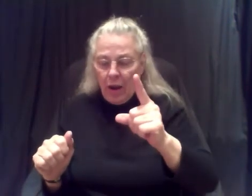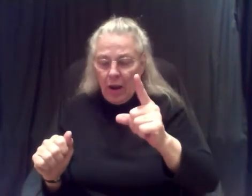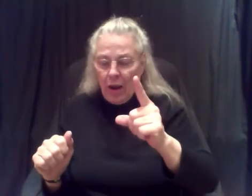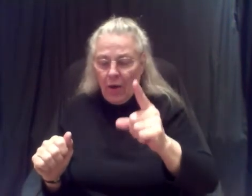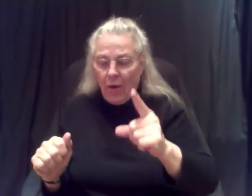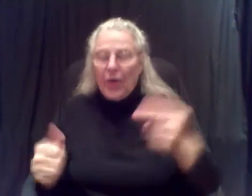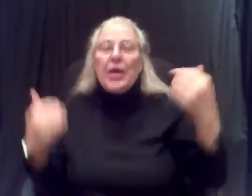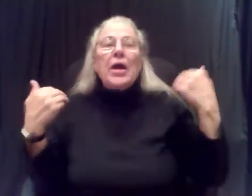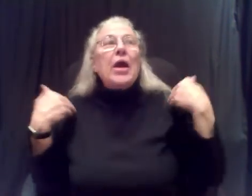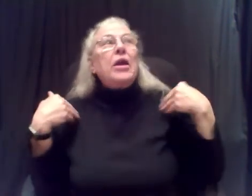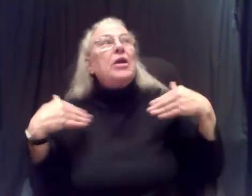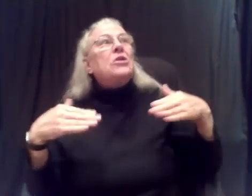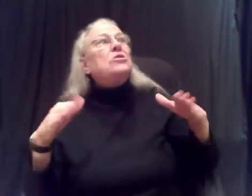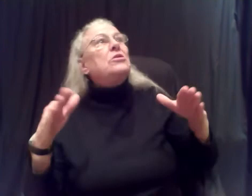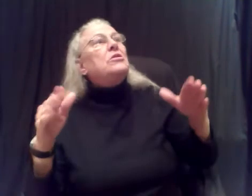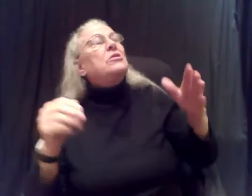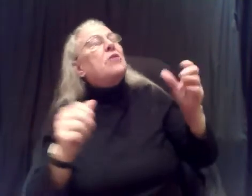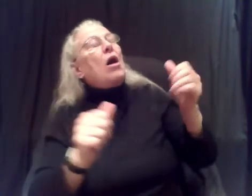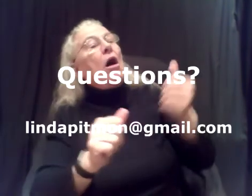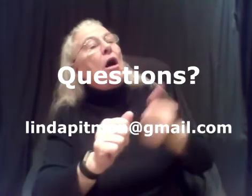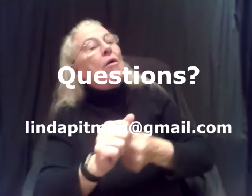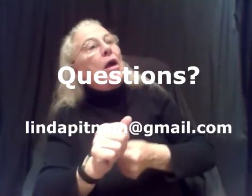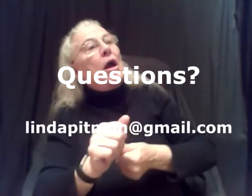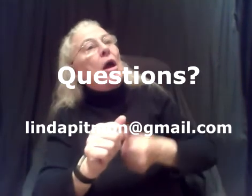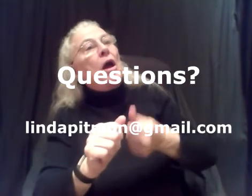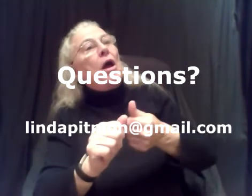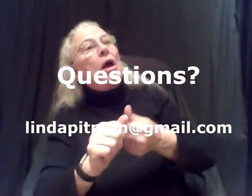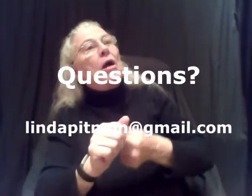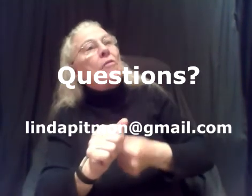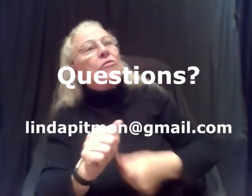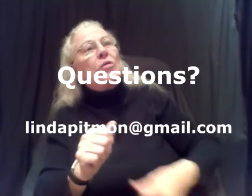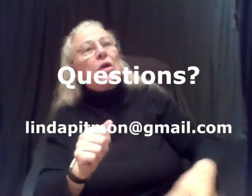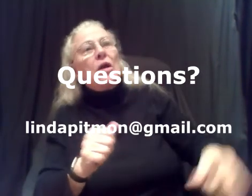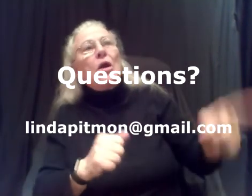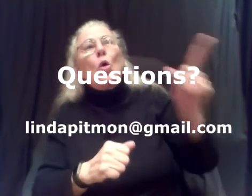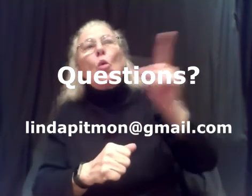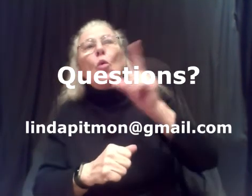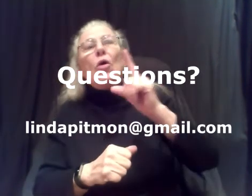everywhere. Angels are everywhere.